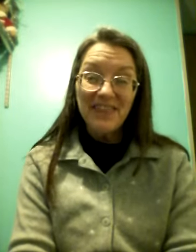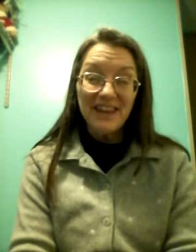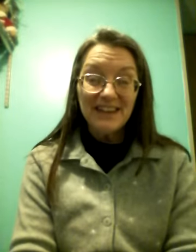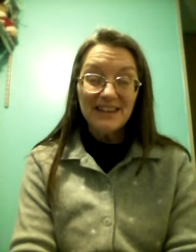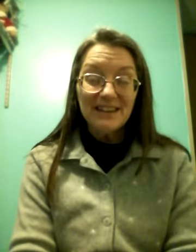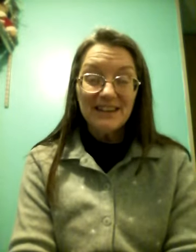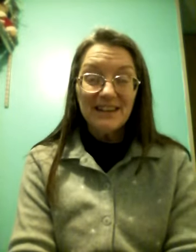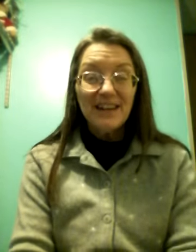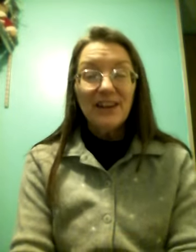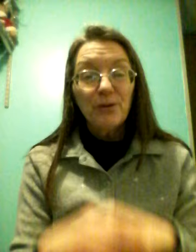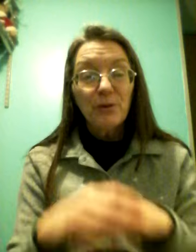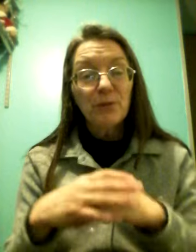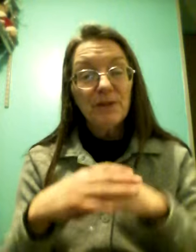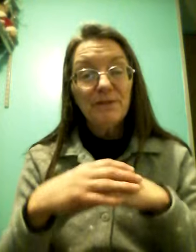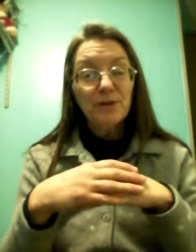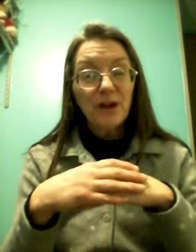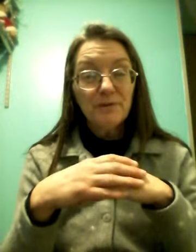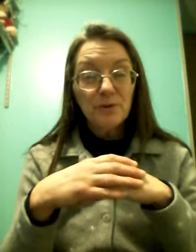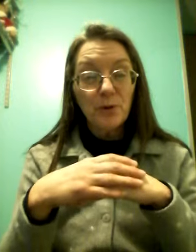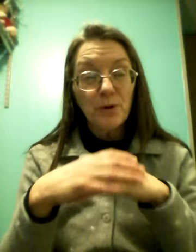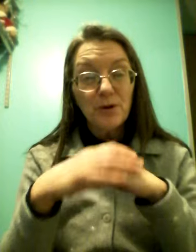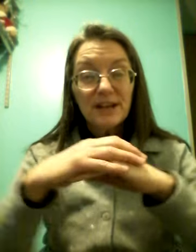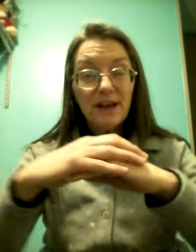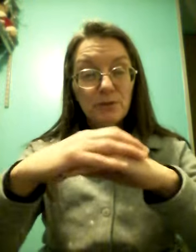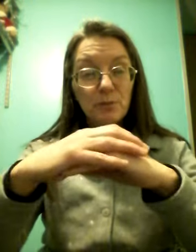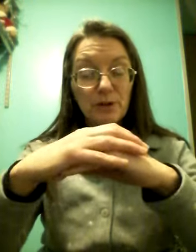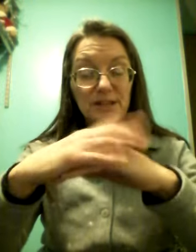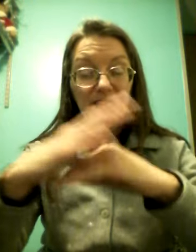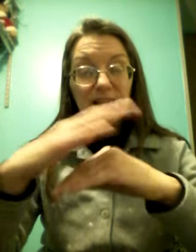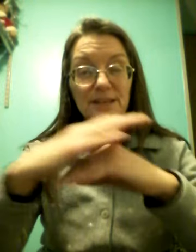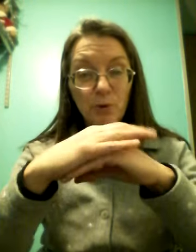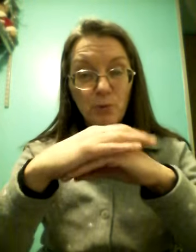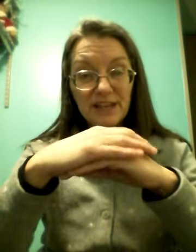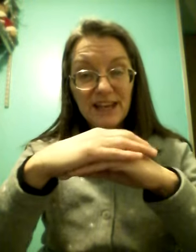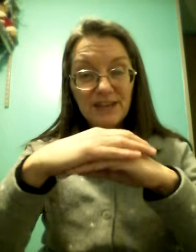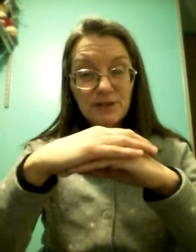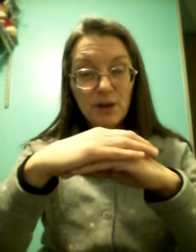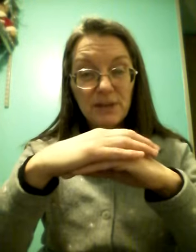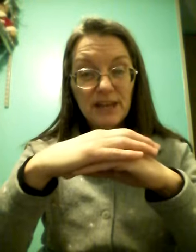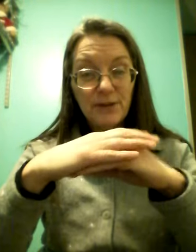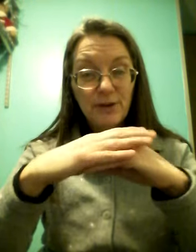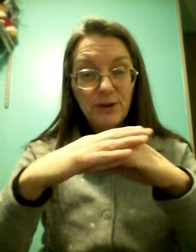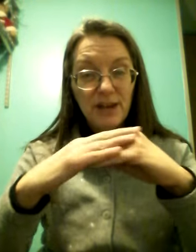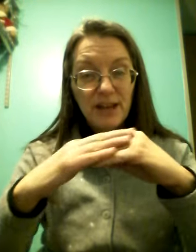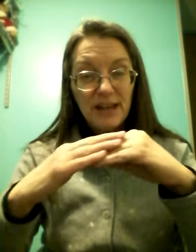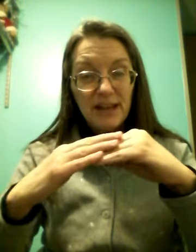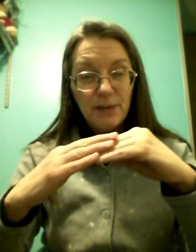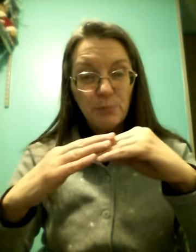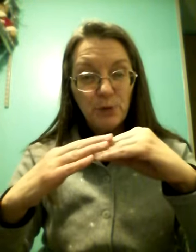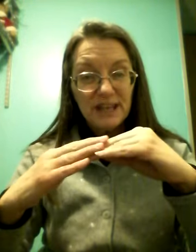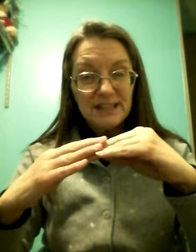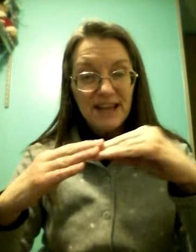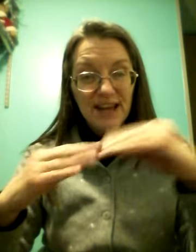think. When we feel comfortable, comfortable looks like this. Put one hand on top of the other, bring it